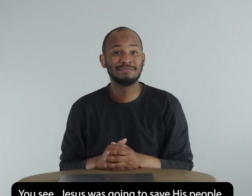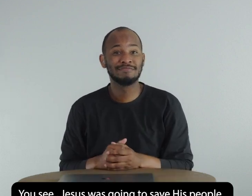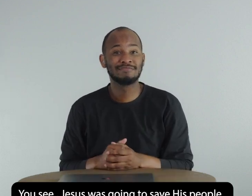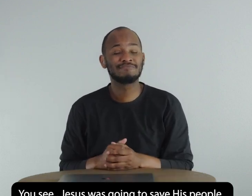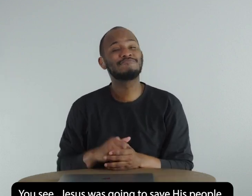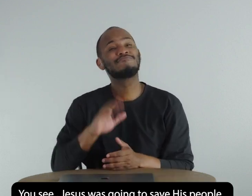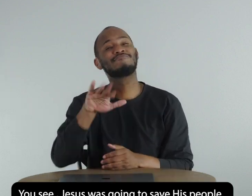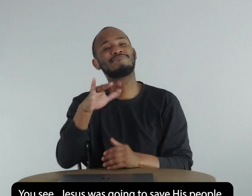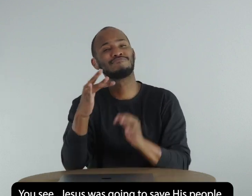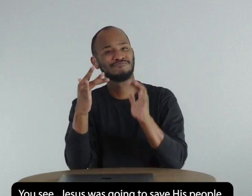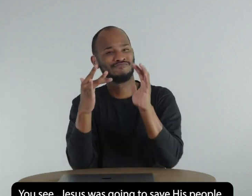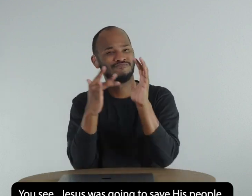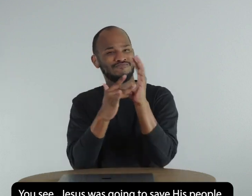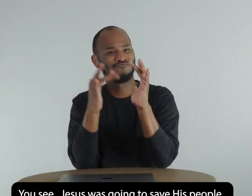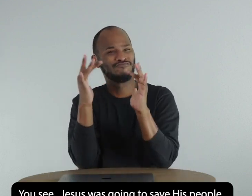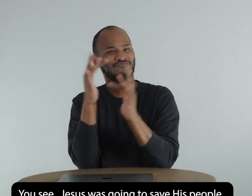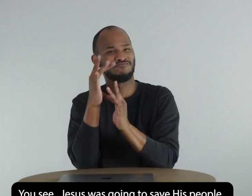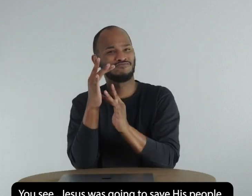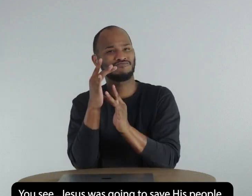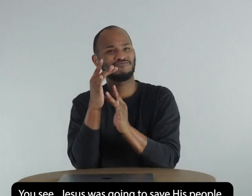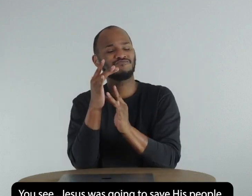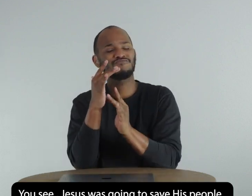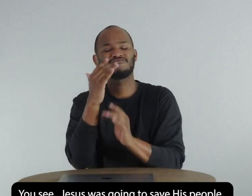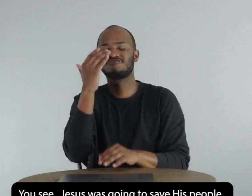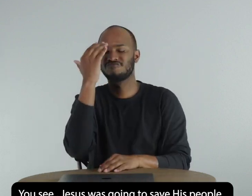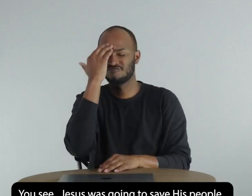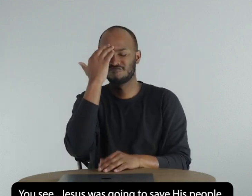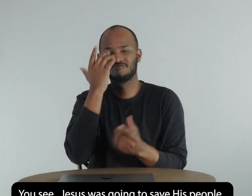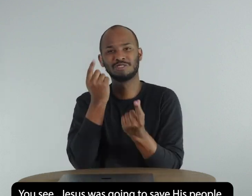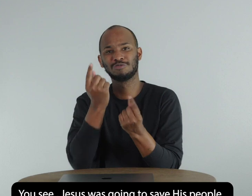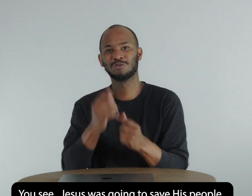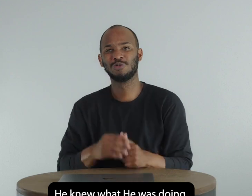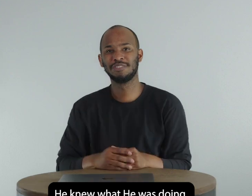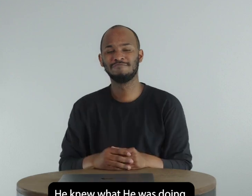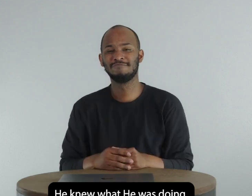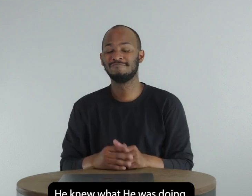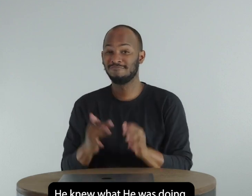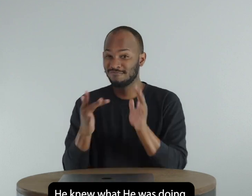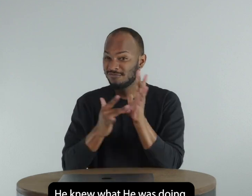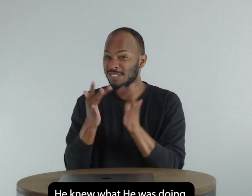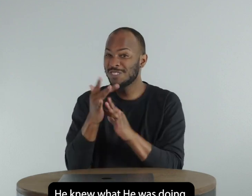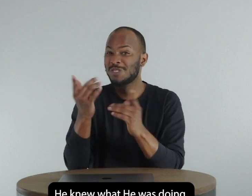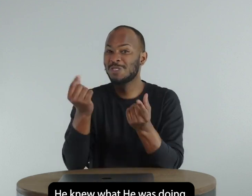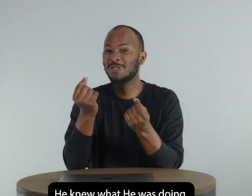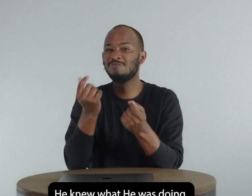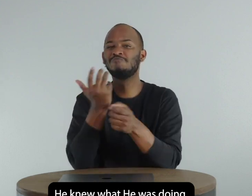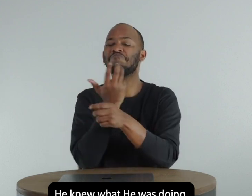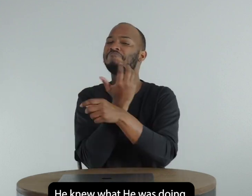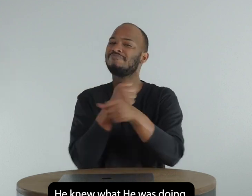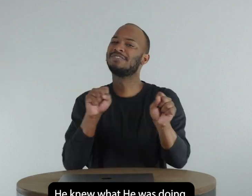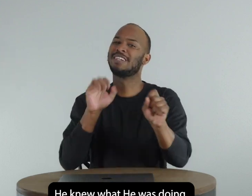see, Jesus was going to save his people. He knew what he was doing.